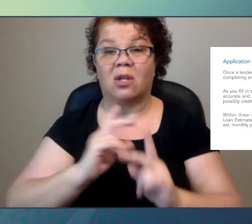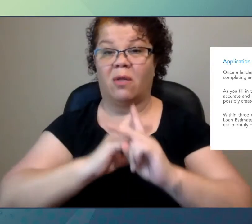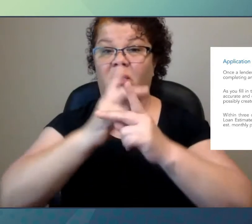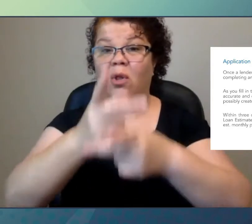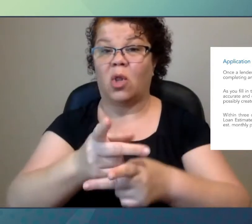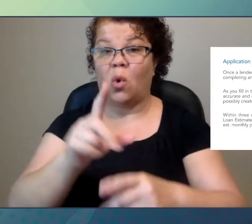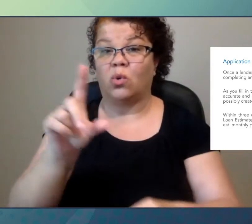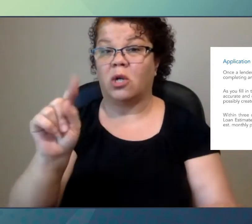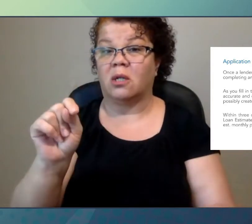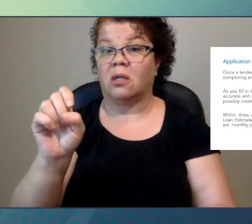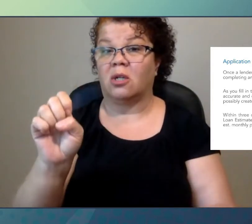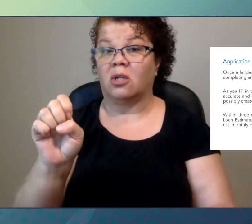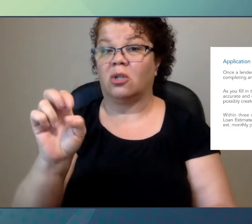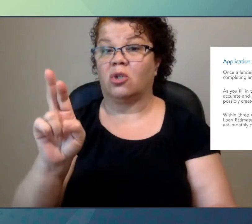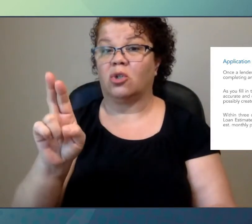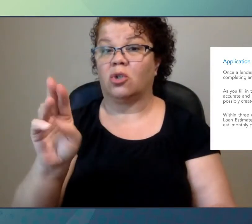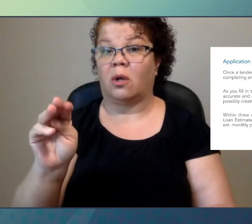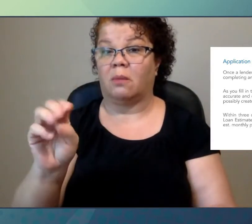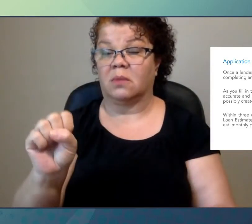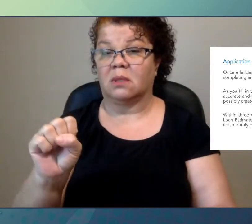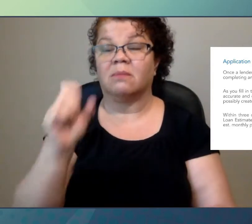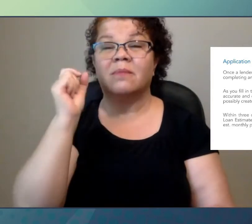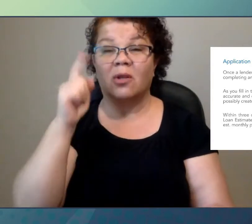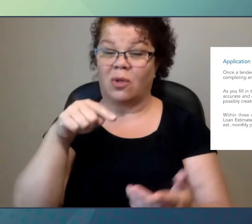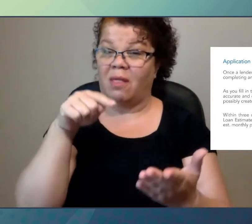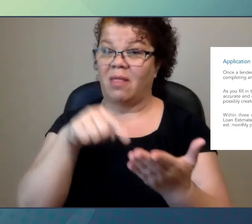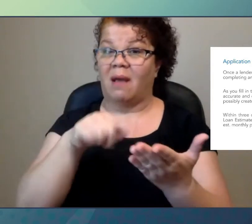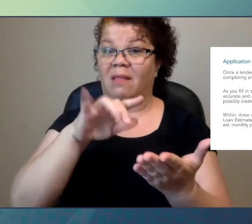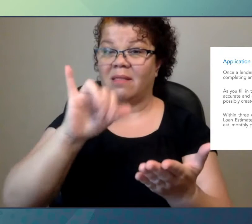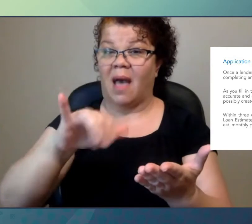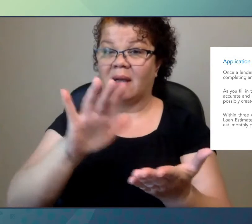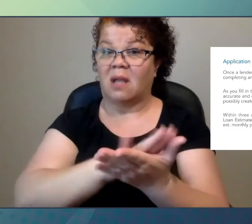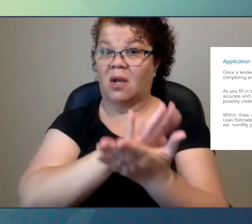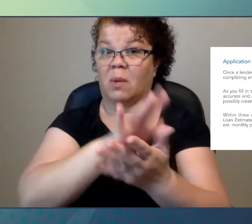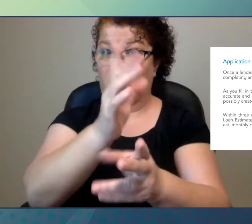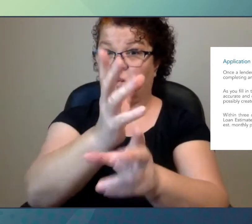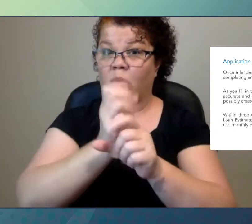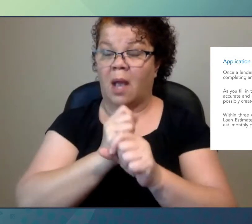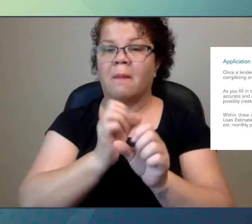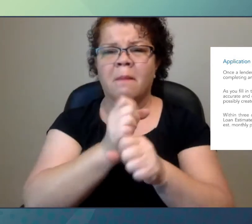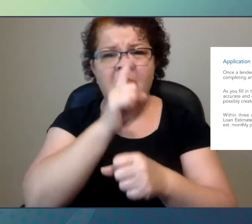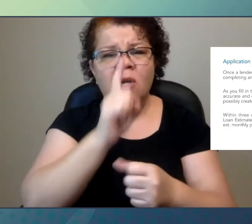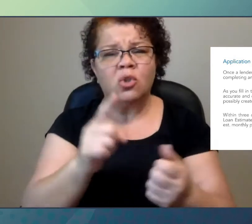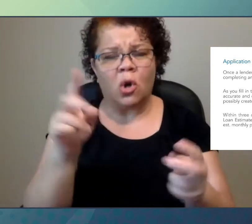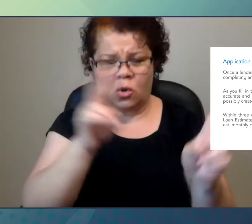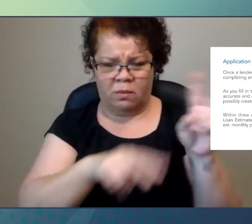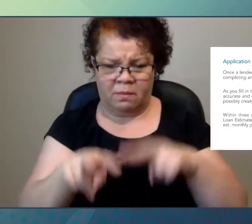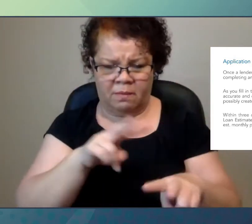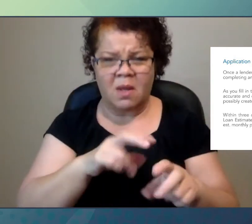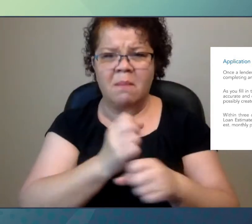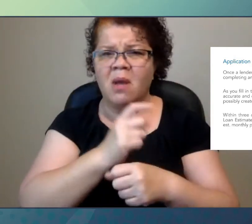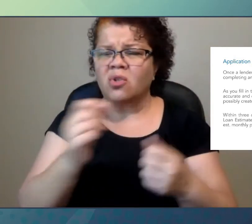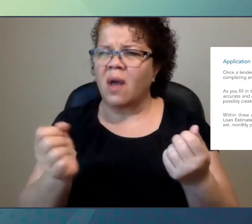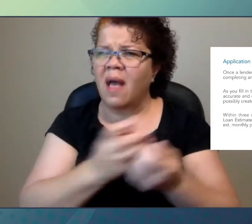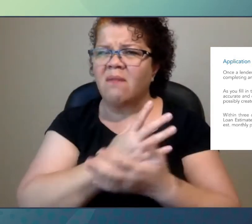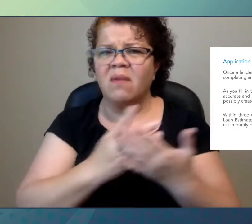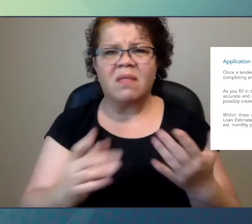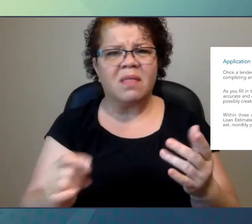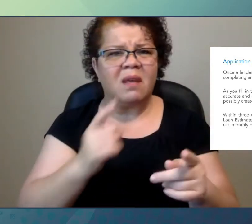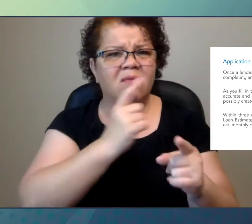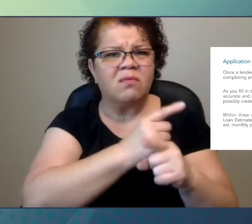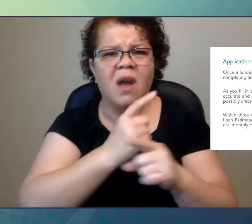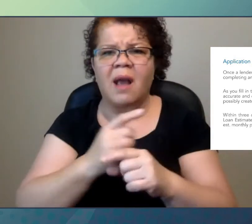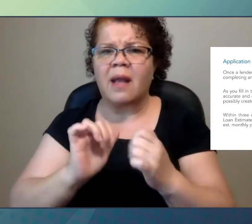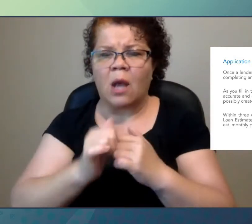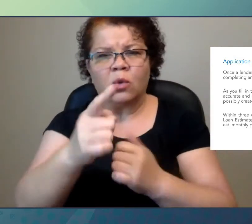that you need to review to ensure that everything that you were discussing with your mortgage loan officer